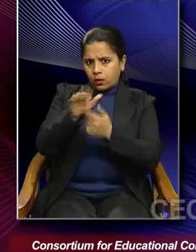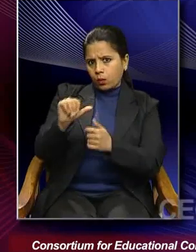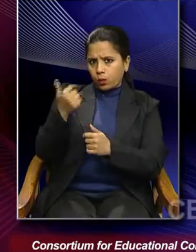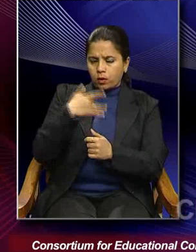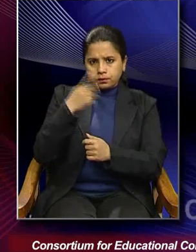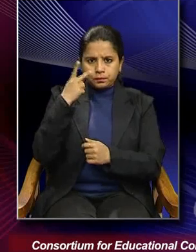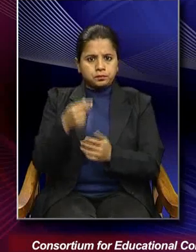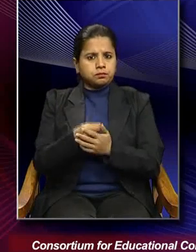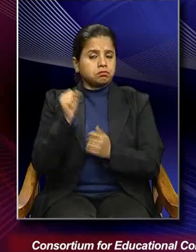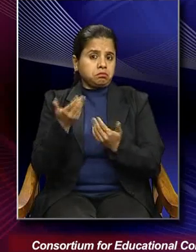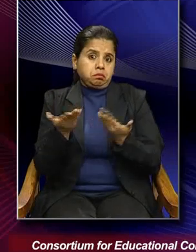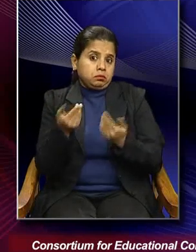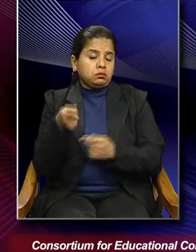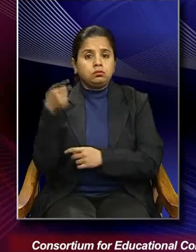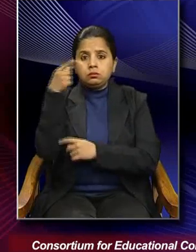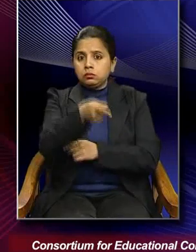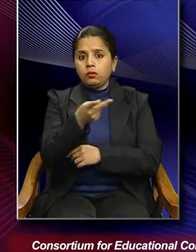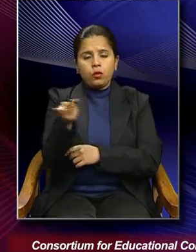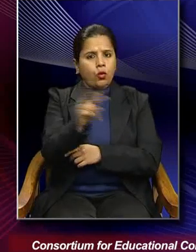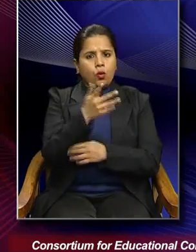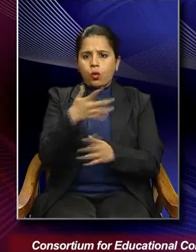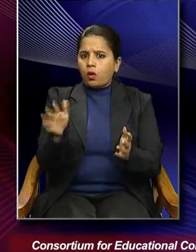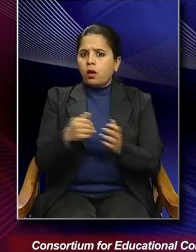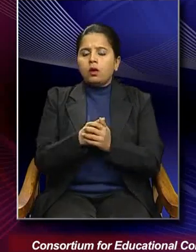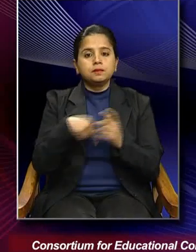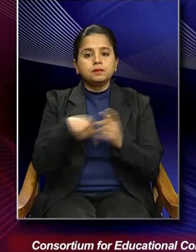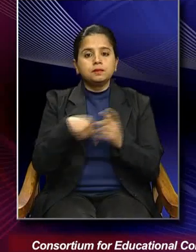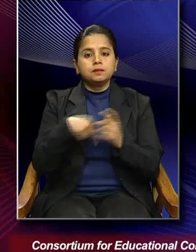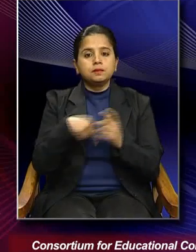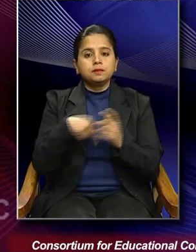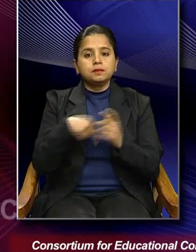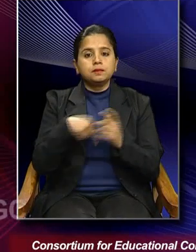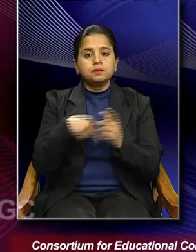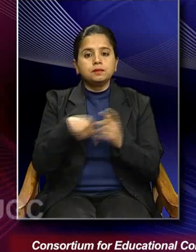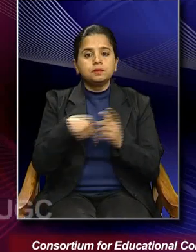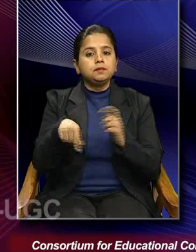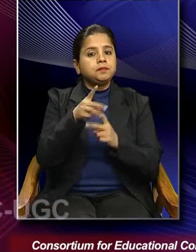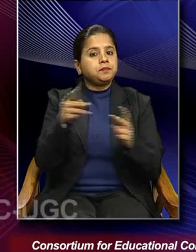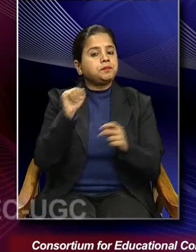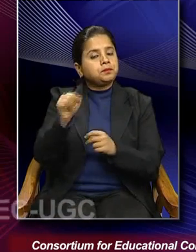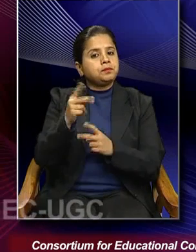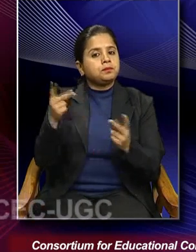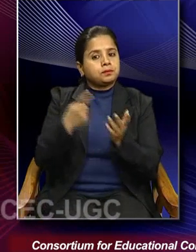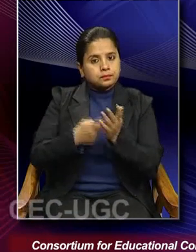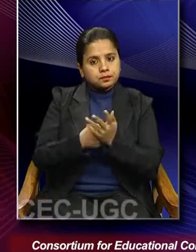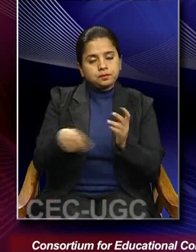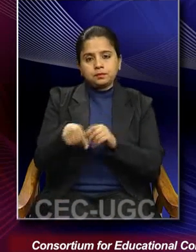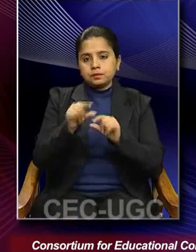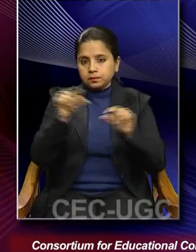the blame can be placed either on the method of analysis, social choice rule, or